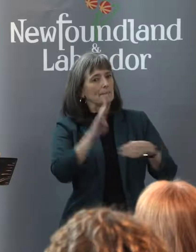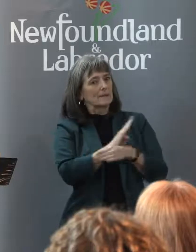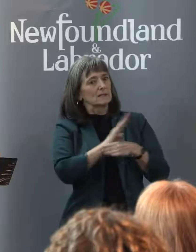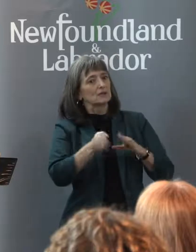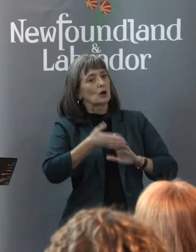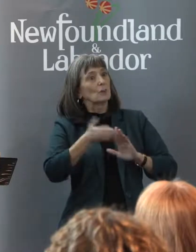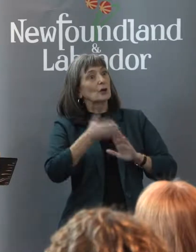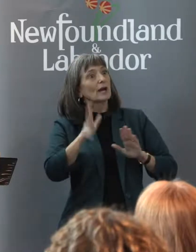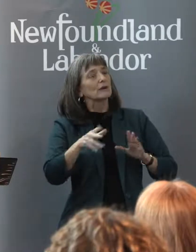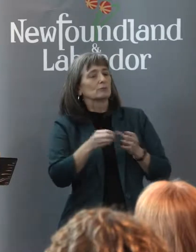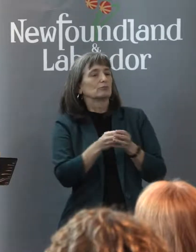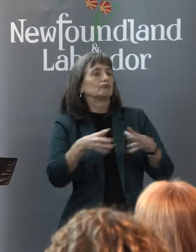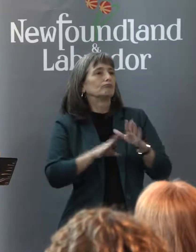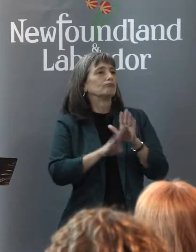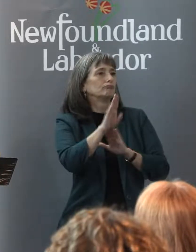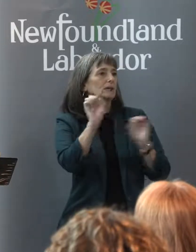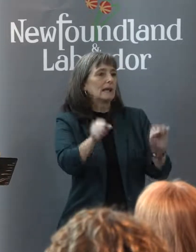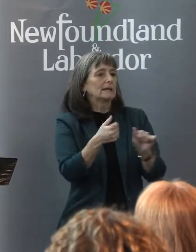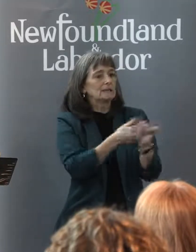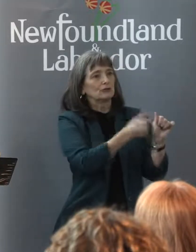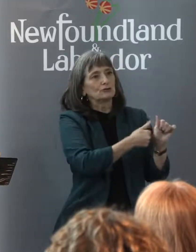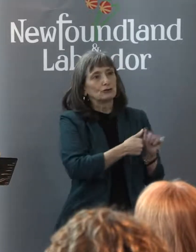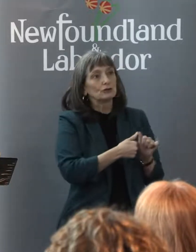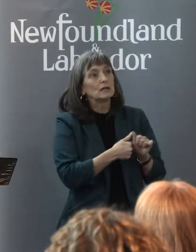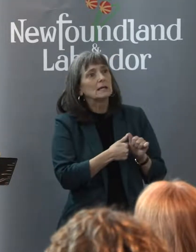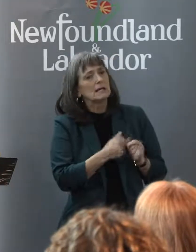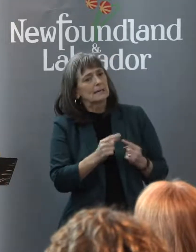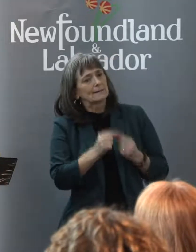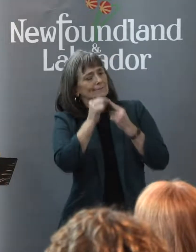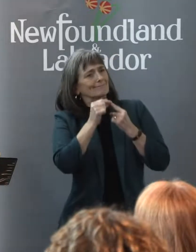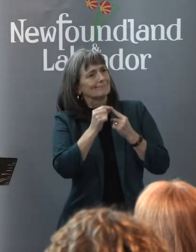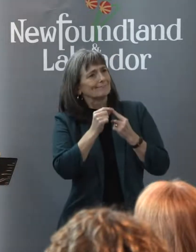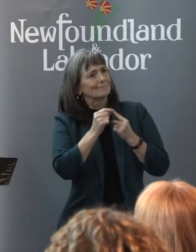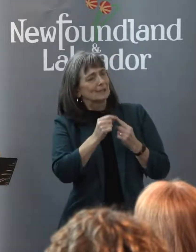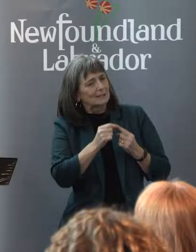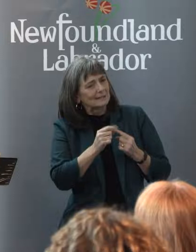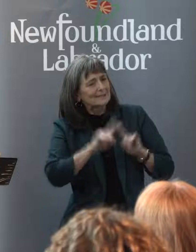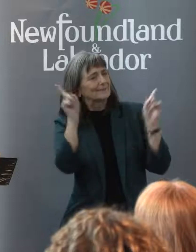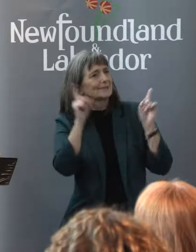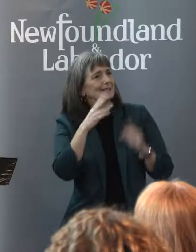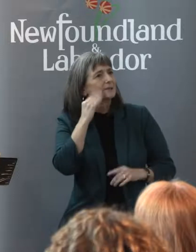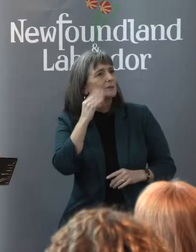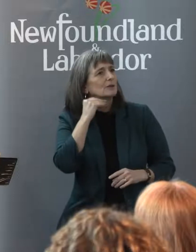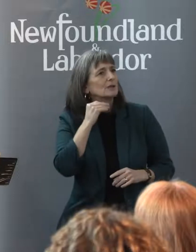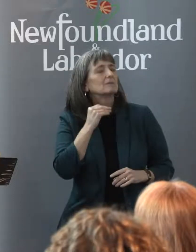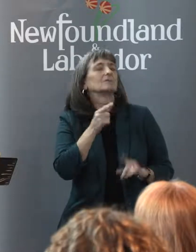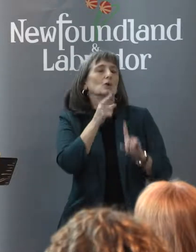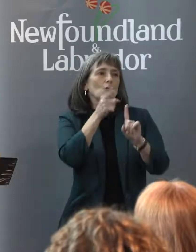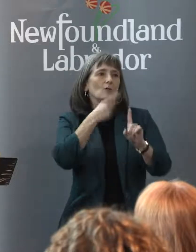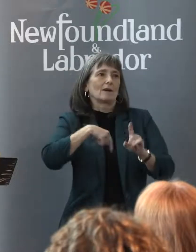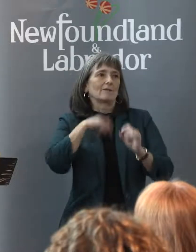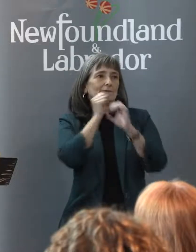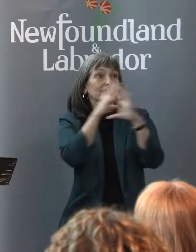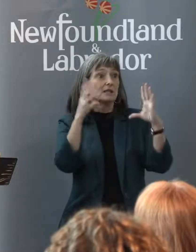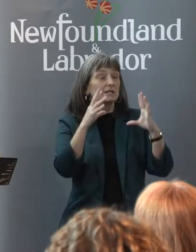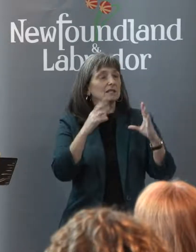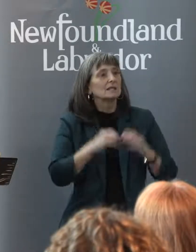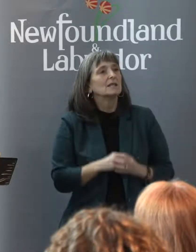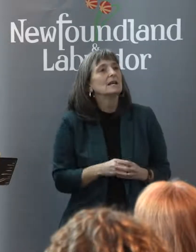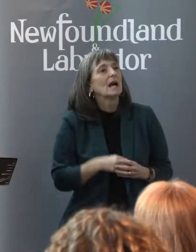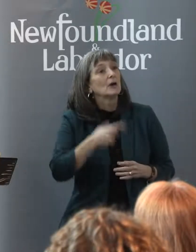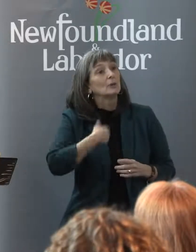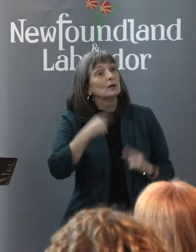tourism operators thrive. Creating exceptional experiences is another goal of this vision we achieve by growing